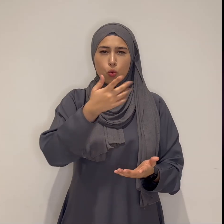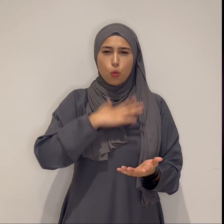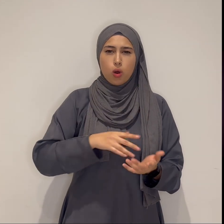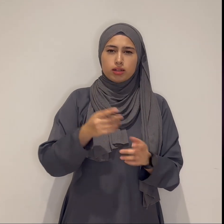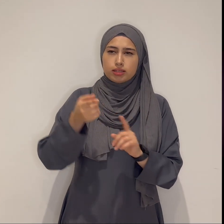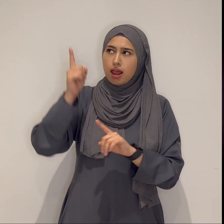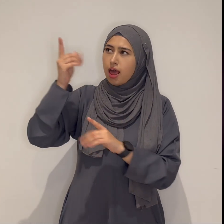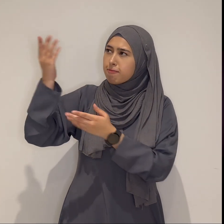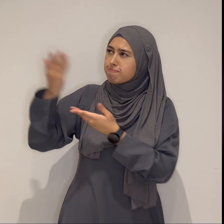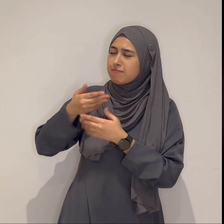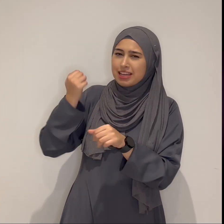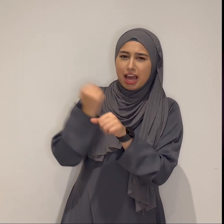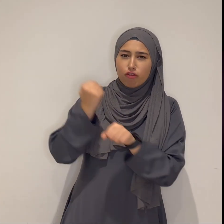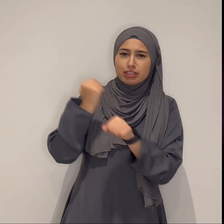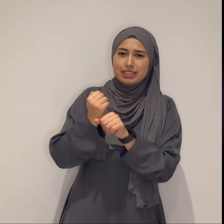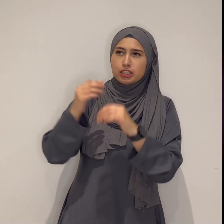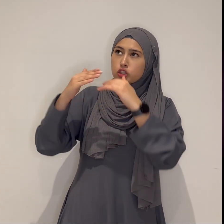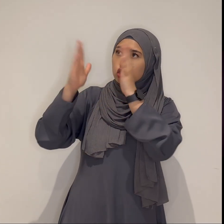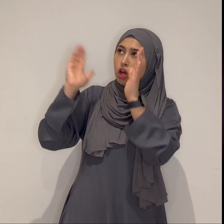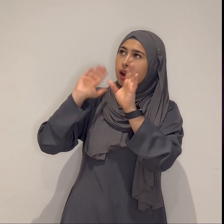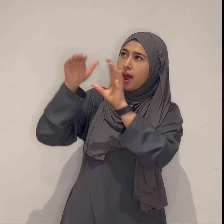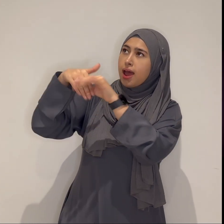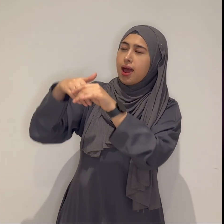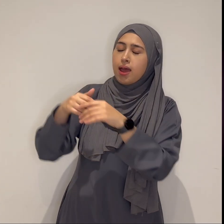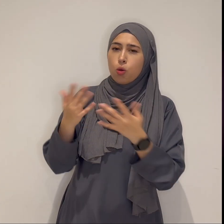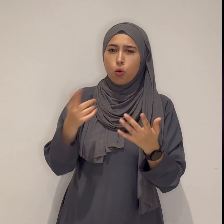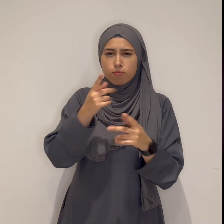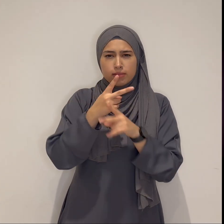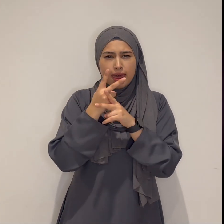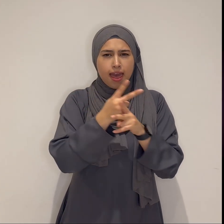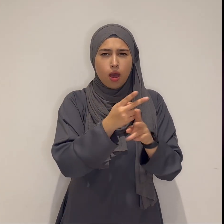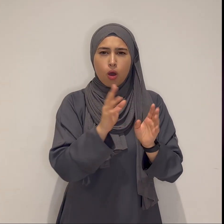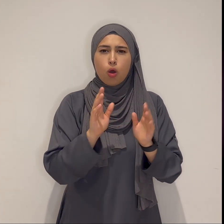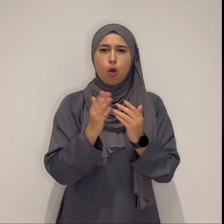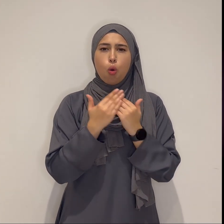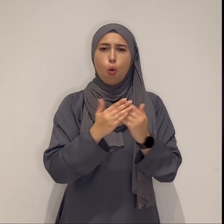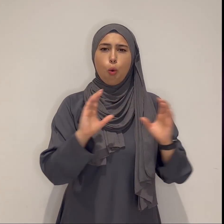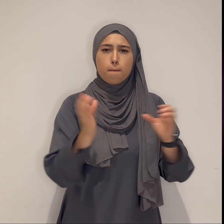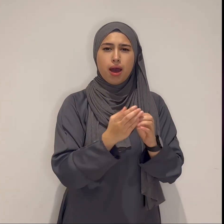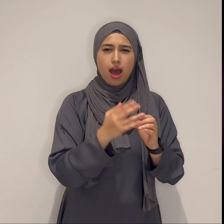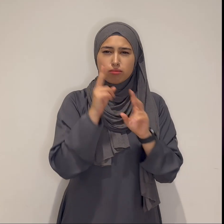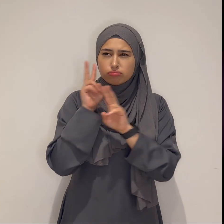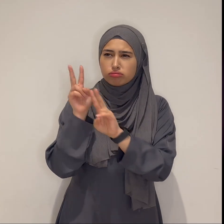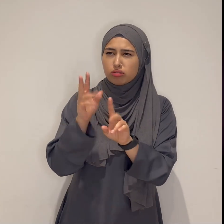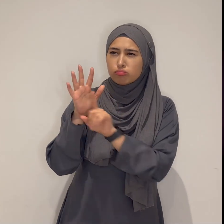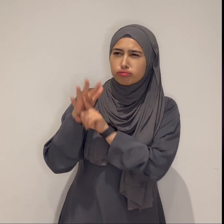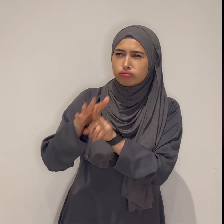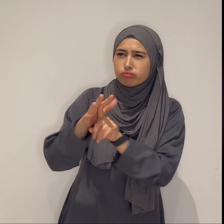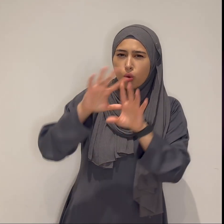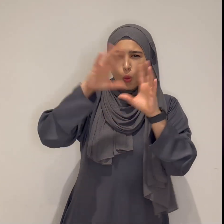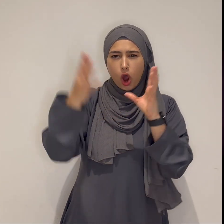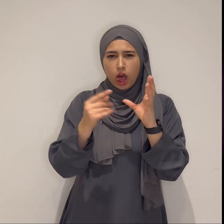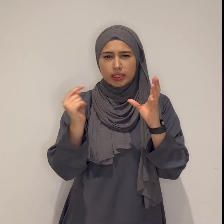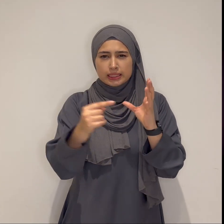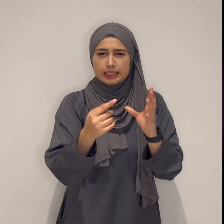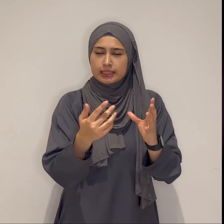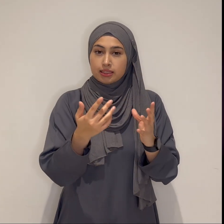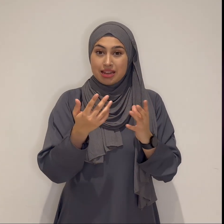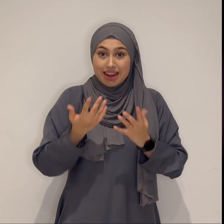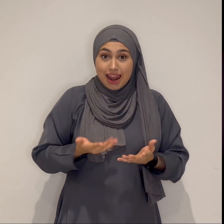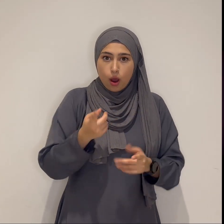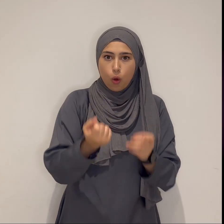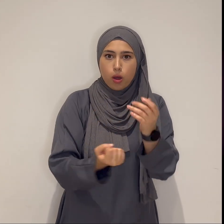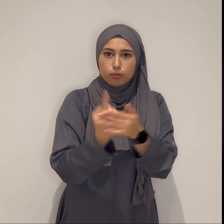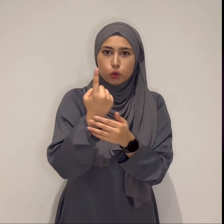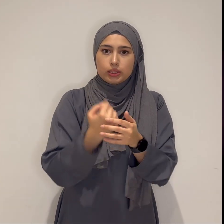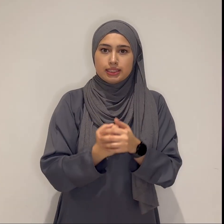Allah subhanahu wa ta'ala to guarantee you Jannah, whether you care about the ummah, if you truly care about the ummah and all the oppression that's happening around the world, this is your opportunity,